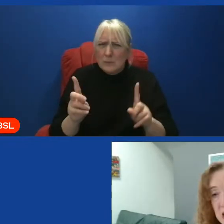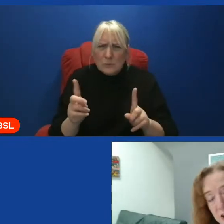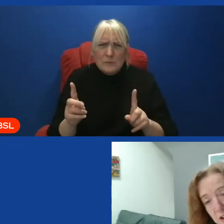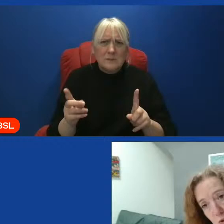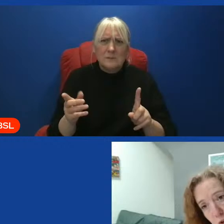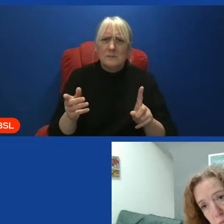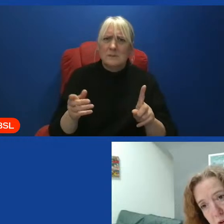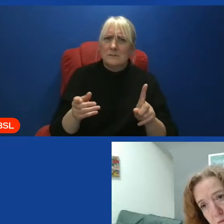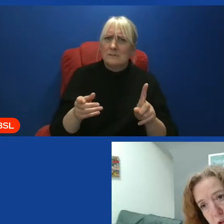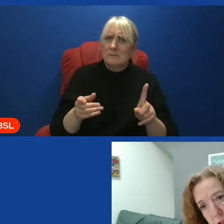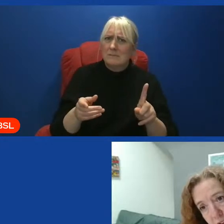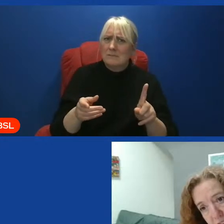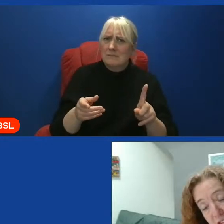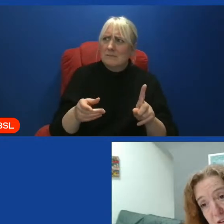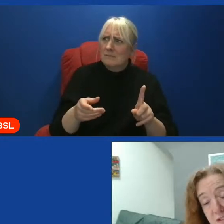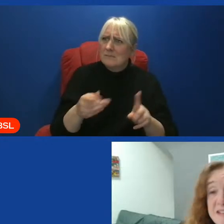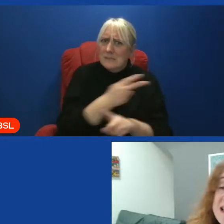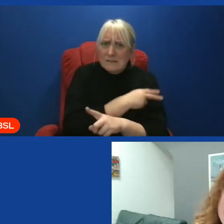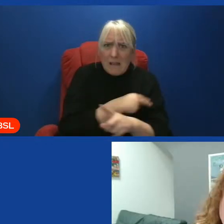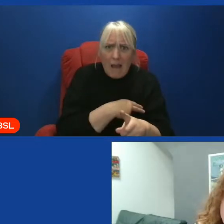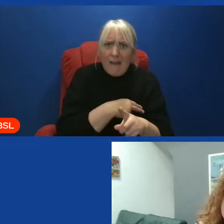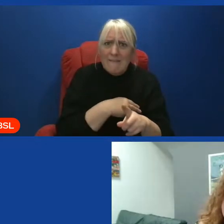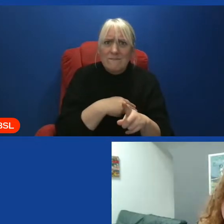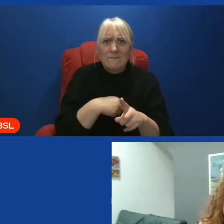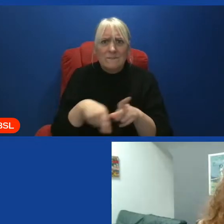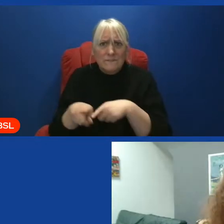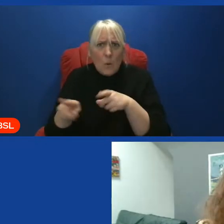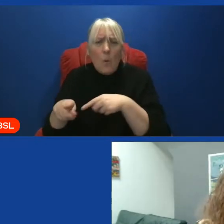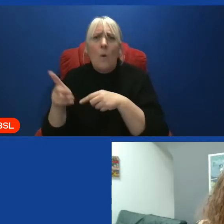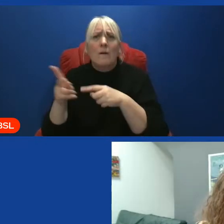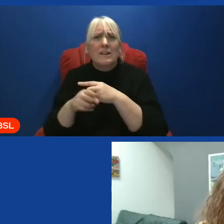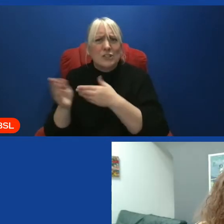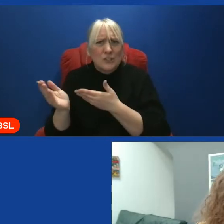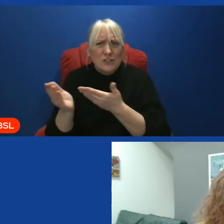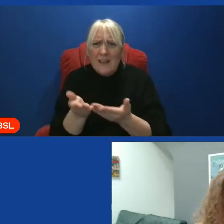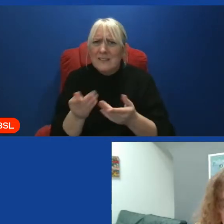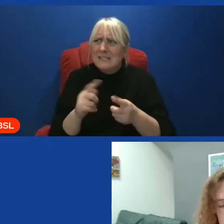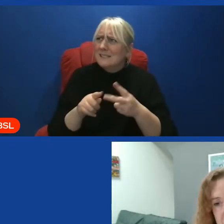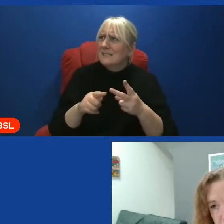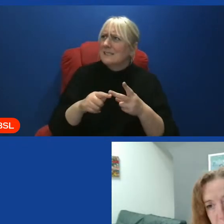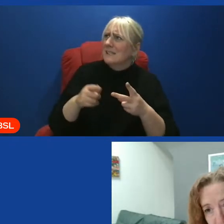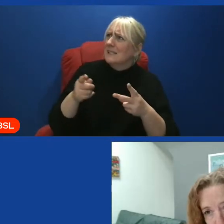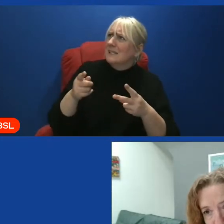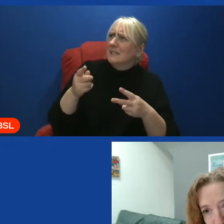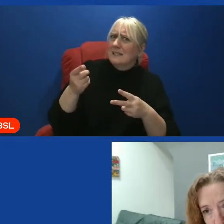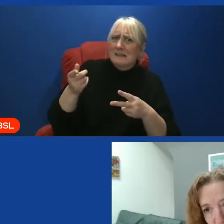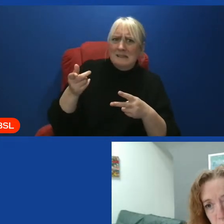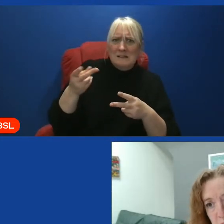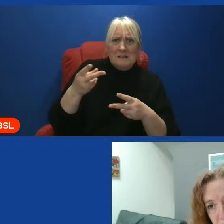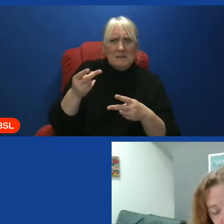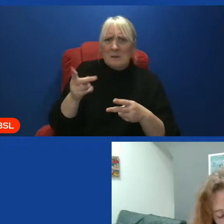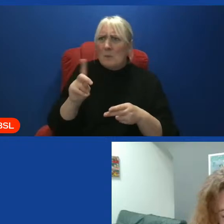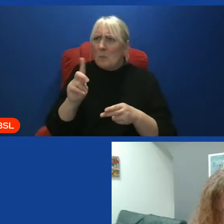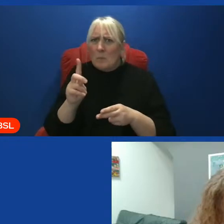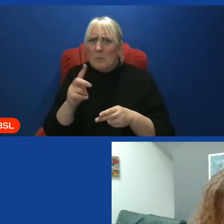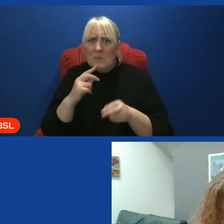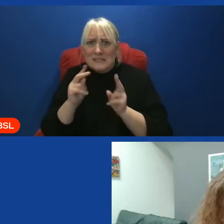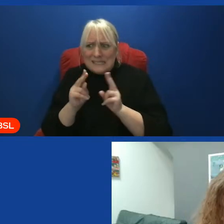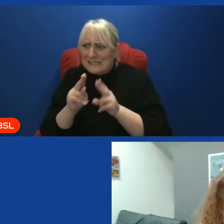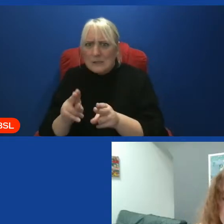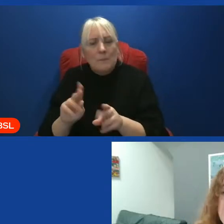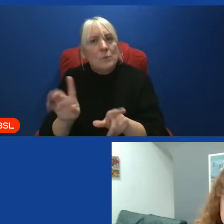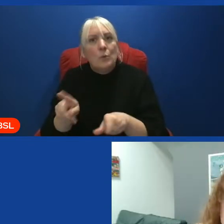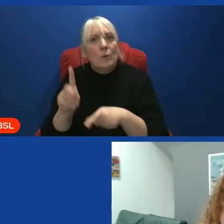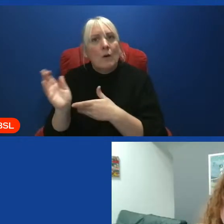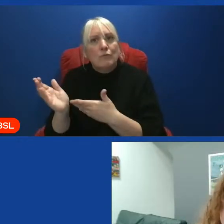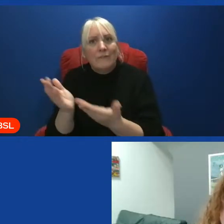package? Are you talking about cuts to services? Are the bits of the system that you won't be carrying out because you won't have enough staff to